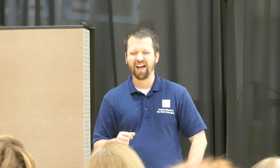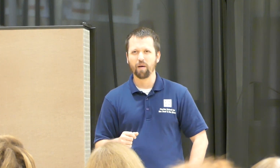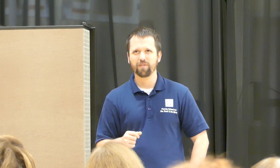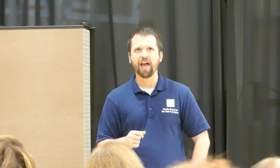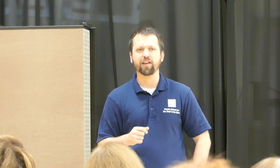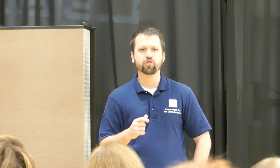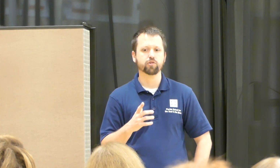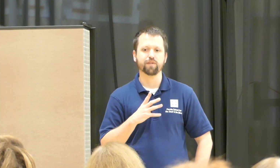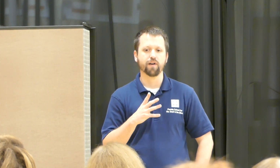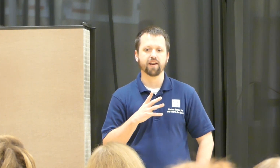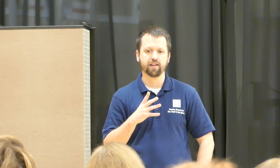Yeah, you should be fine.